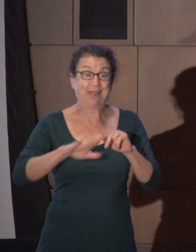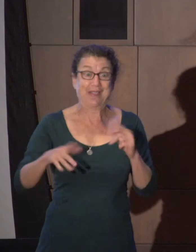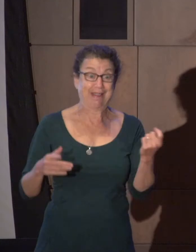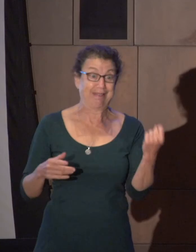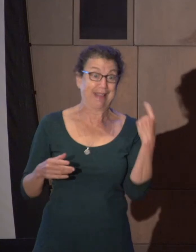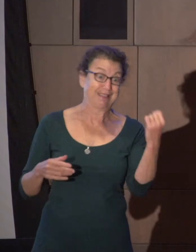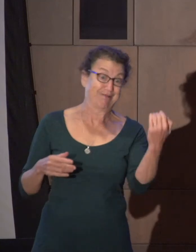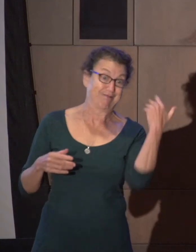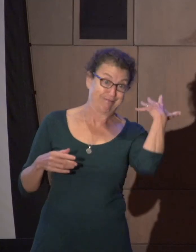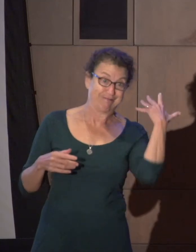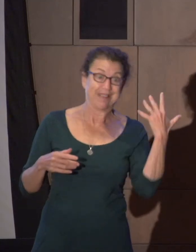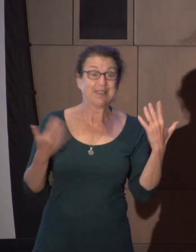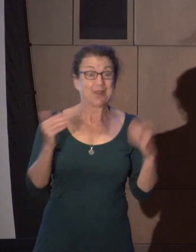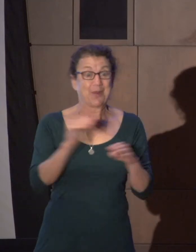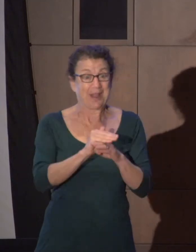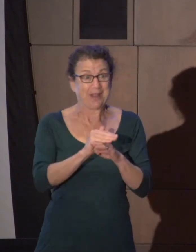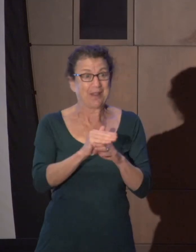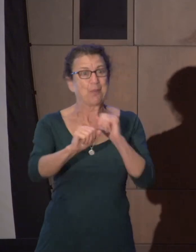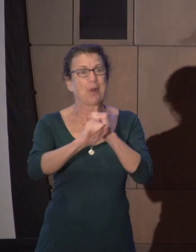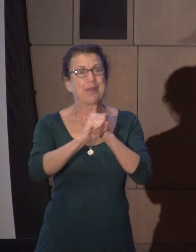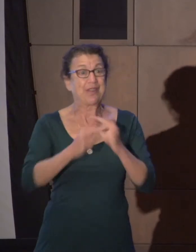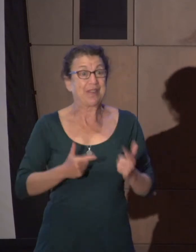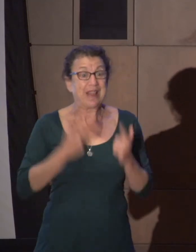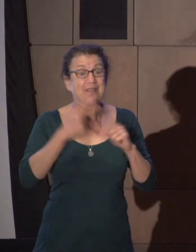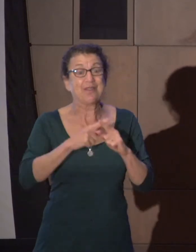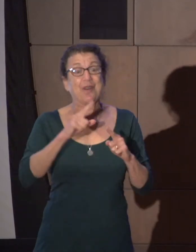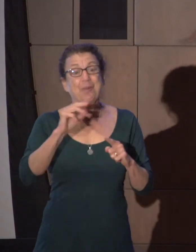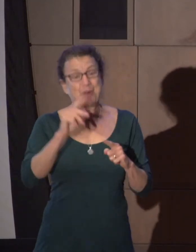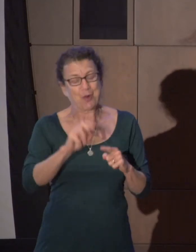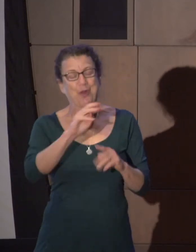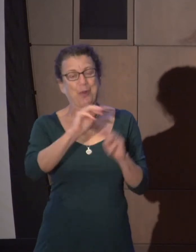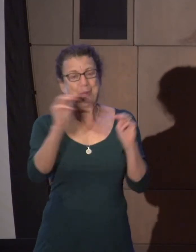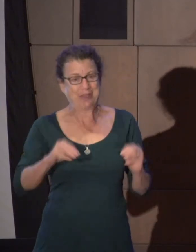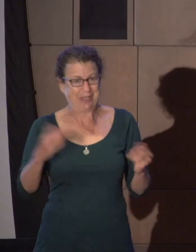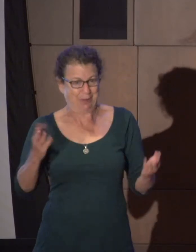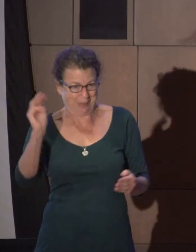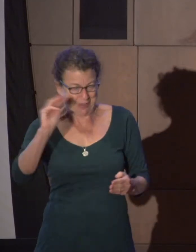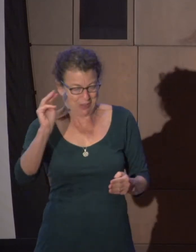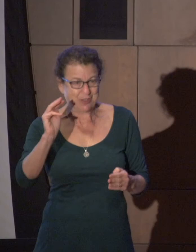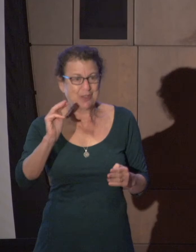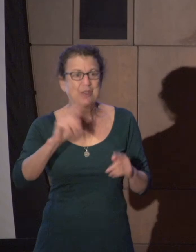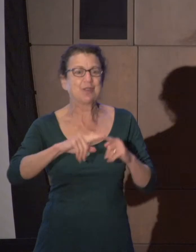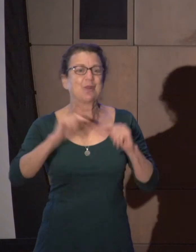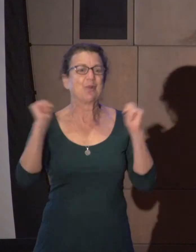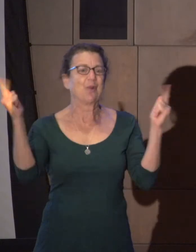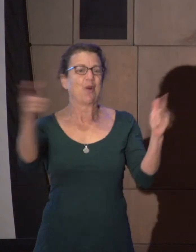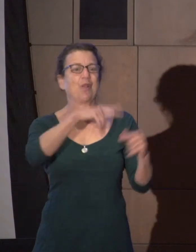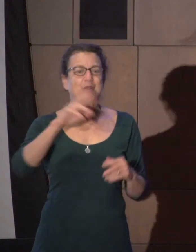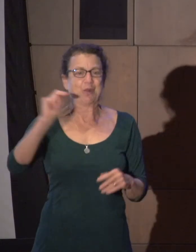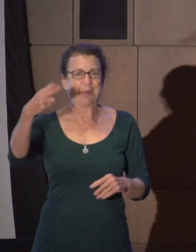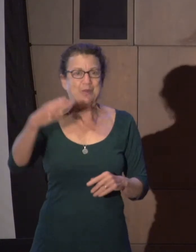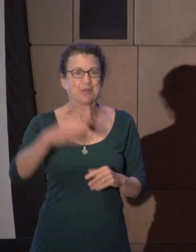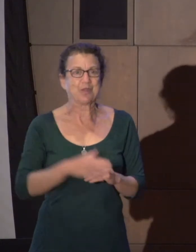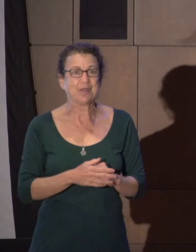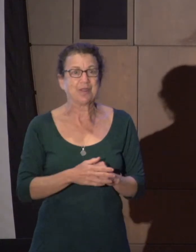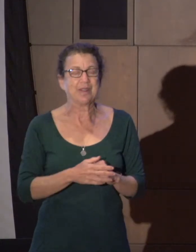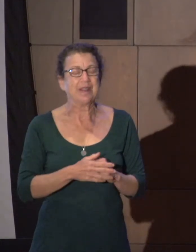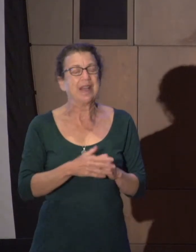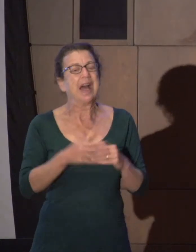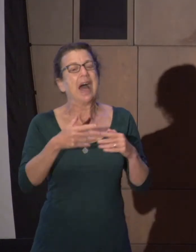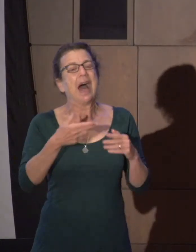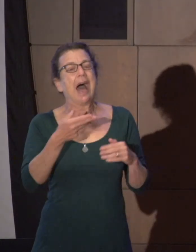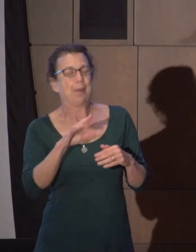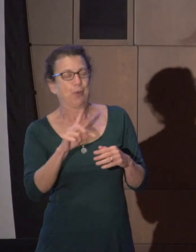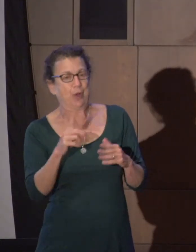that of past years. Tonight, we are broadcasting live from the Currier Museum of Art in Manchester to all corners of New Hampshire. This hybrid event is new